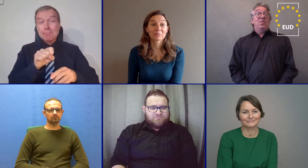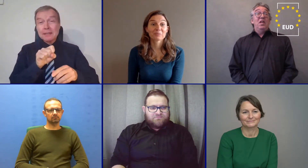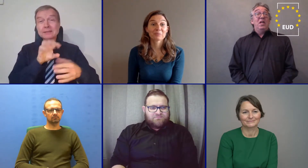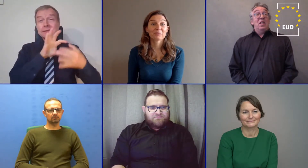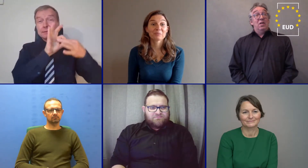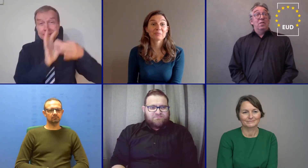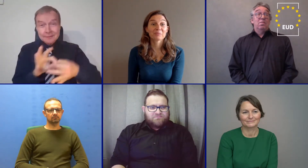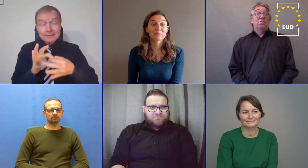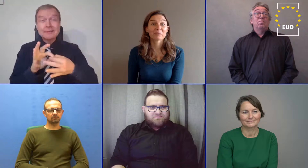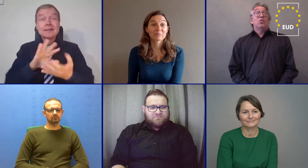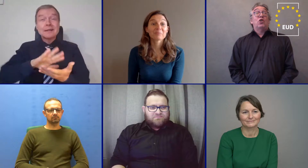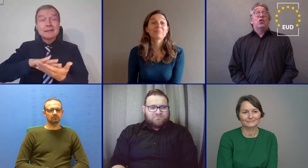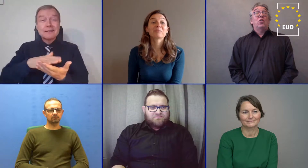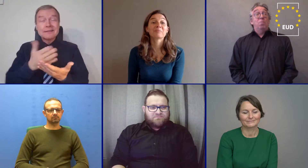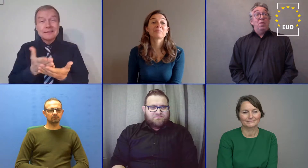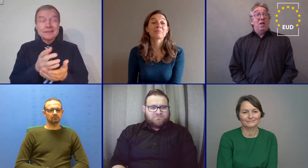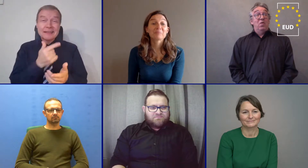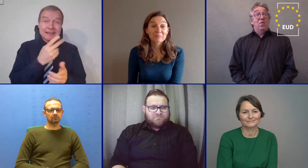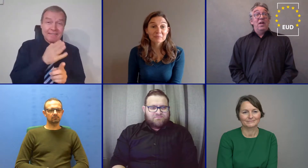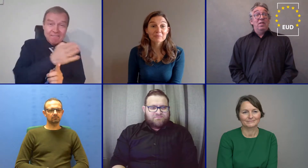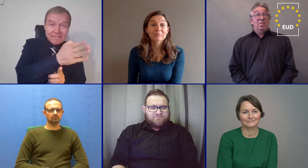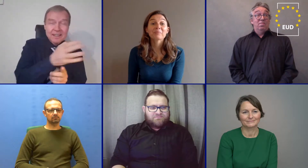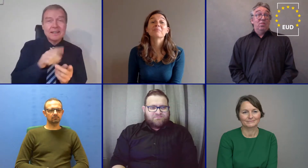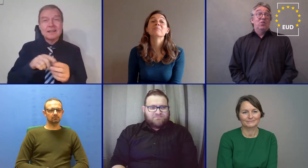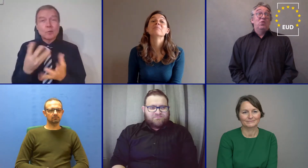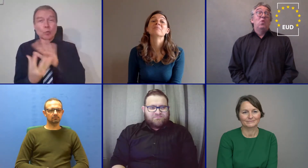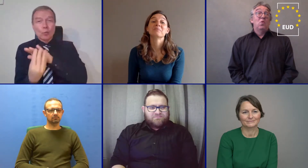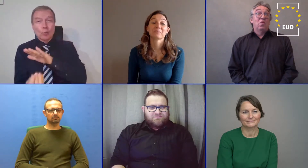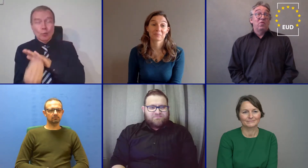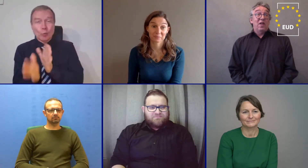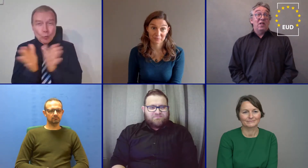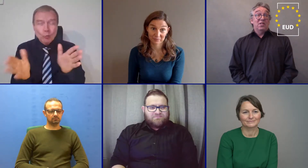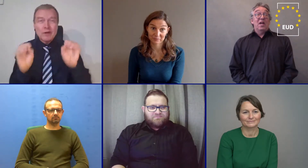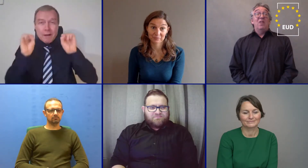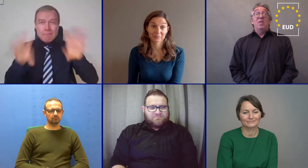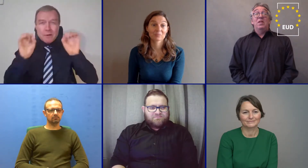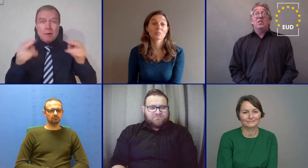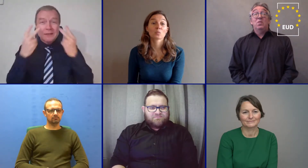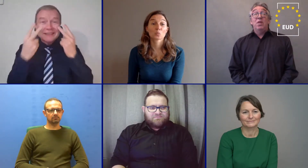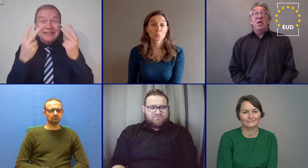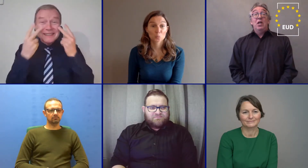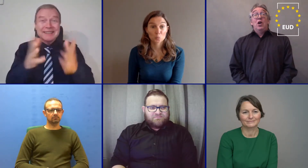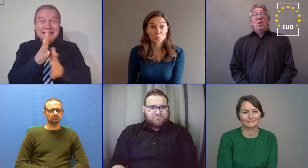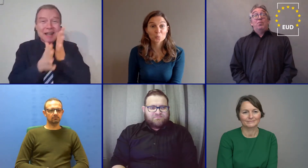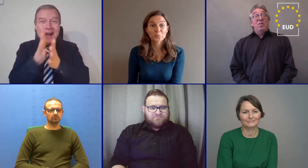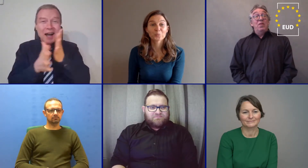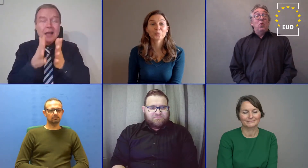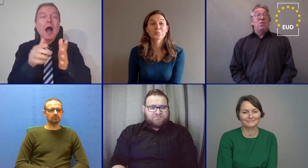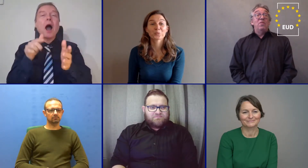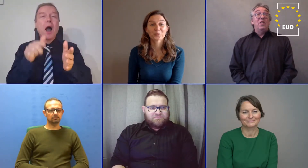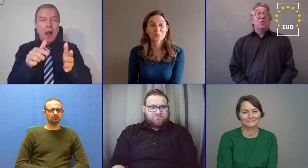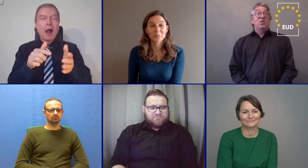TV could be a tool for that. The AVMS could be, pre-recorded videos could